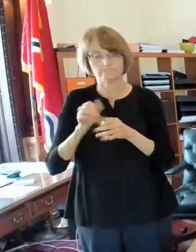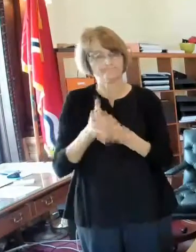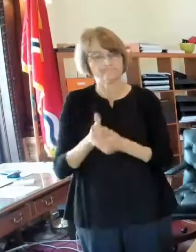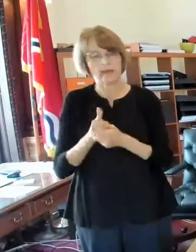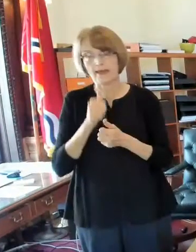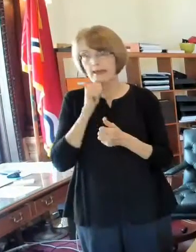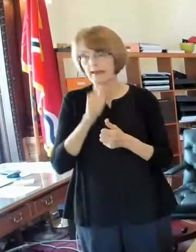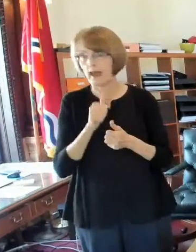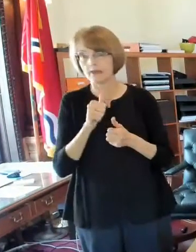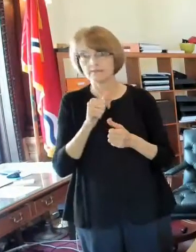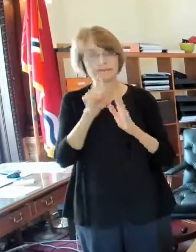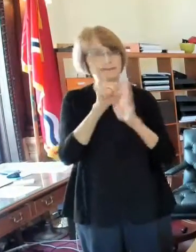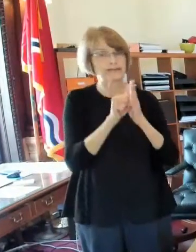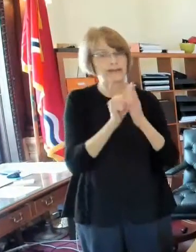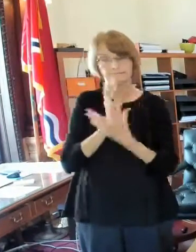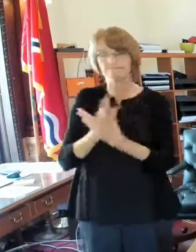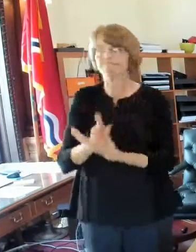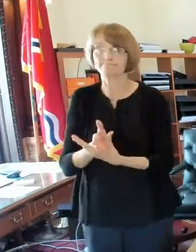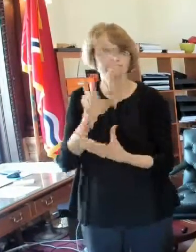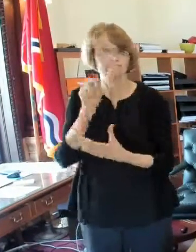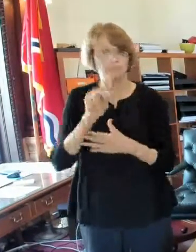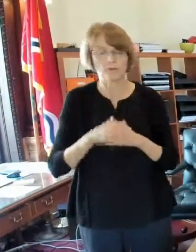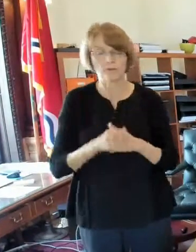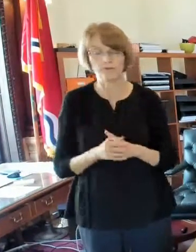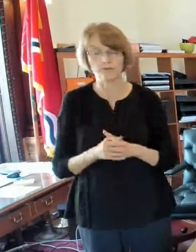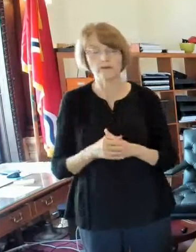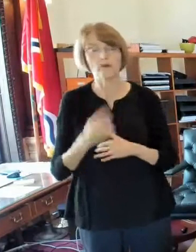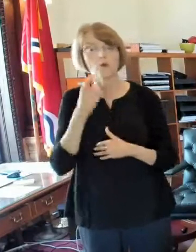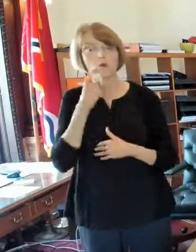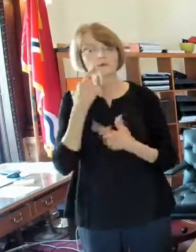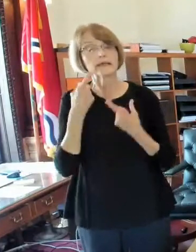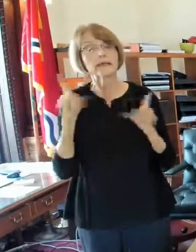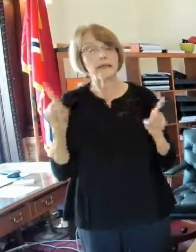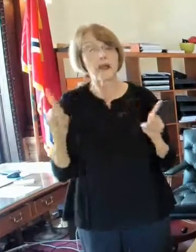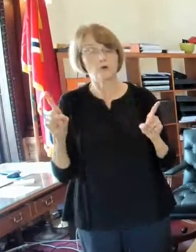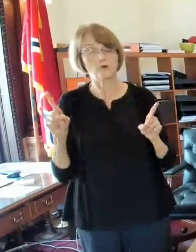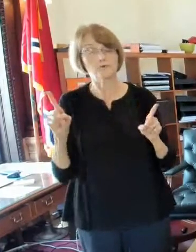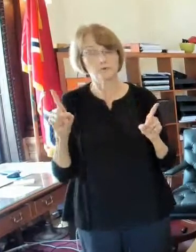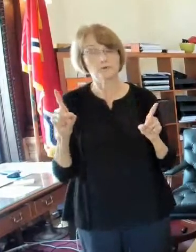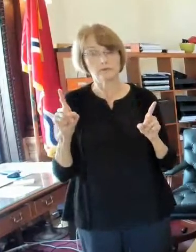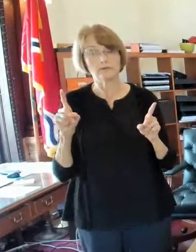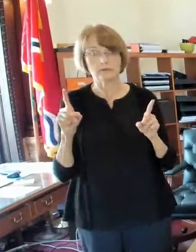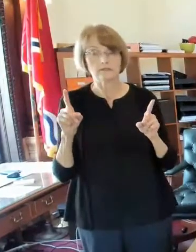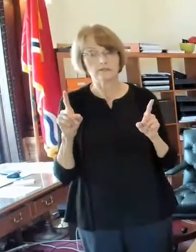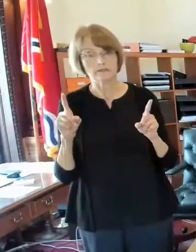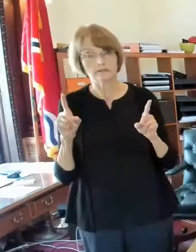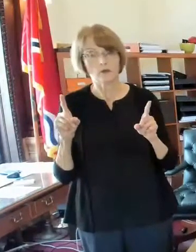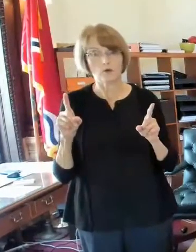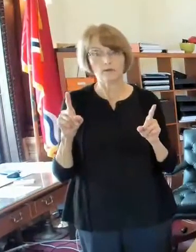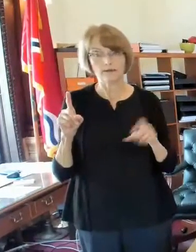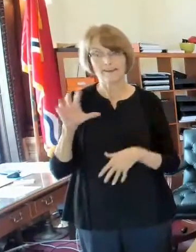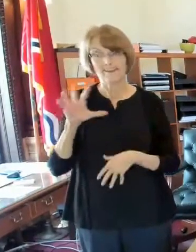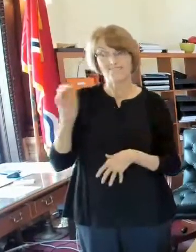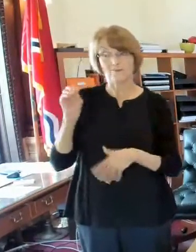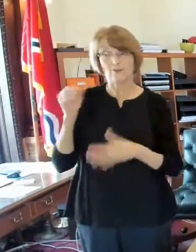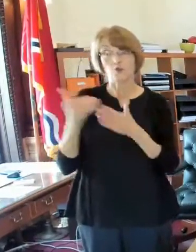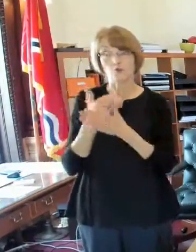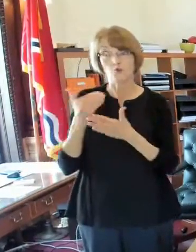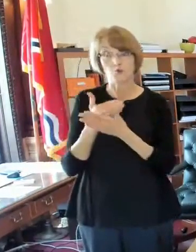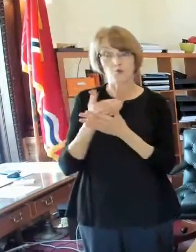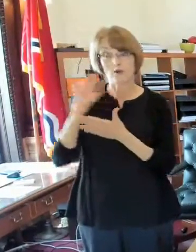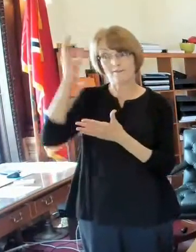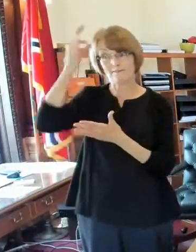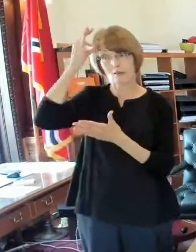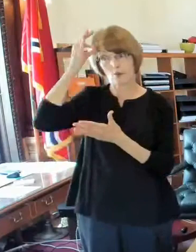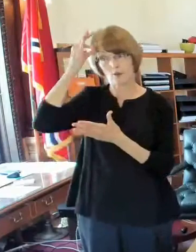then Lindy's question, Mayor, was you recently announced that we will be getting some assistance from about 50 federal investigators. Mm-hmm. What